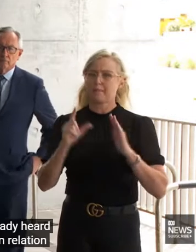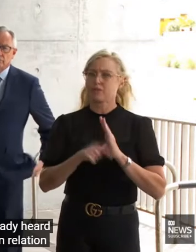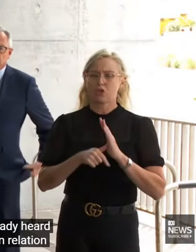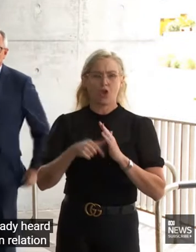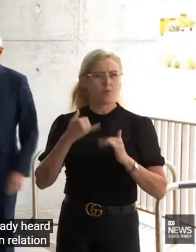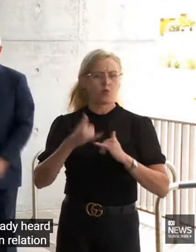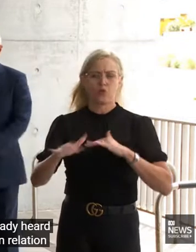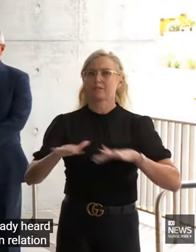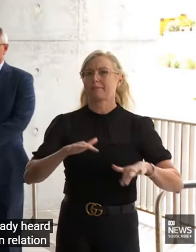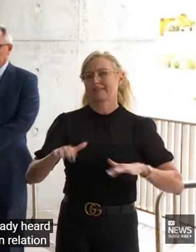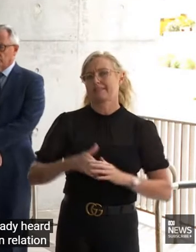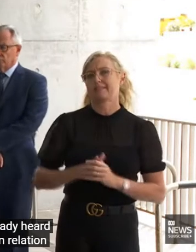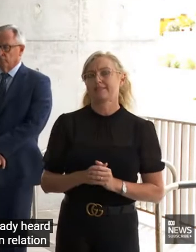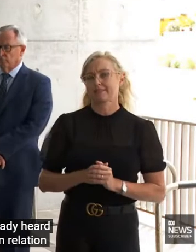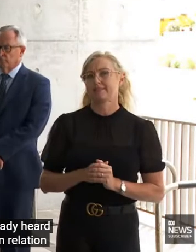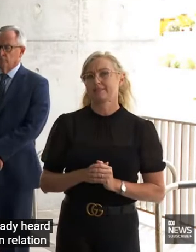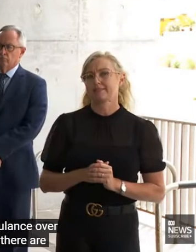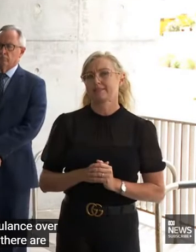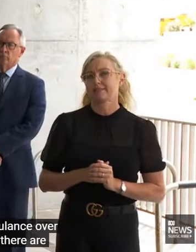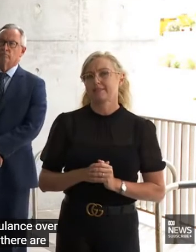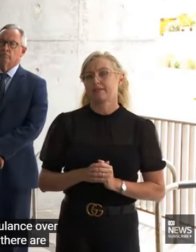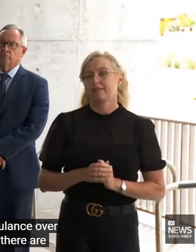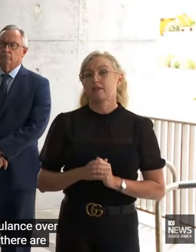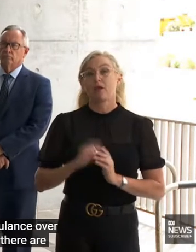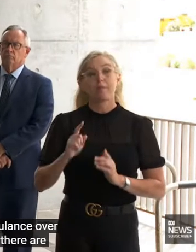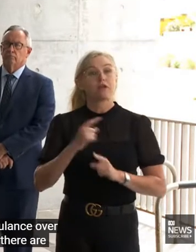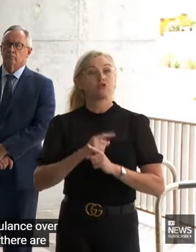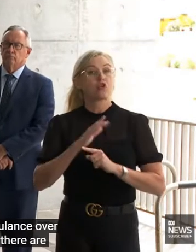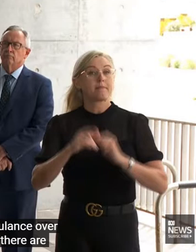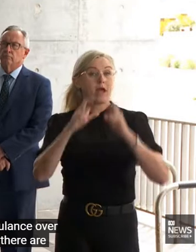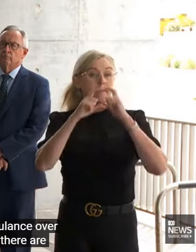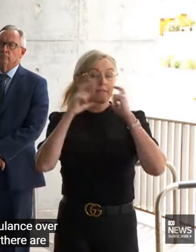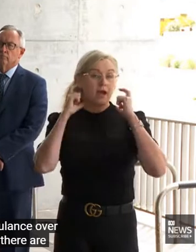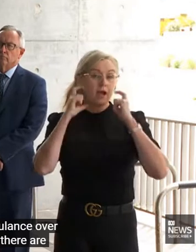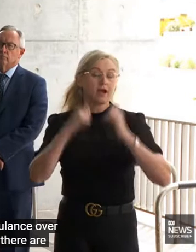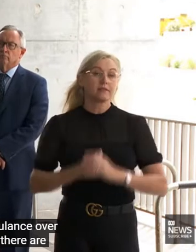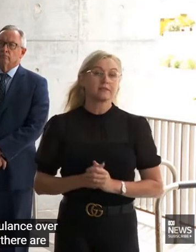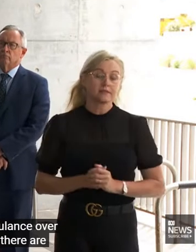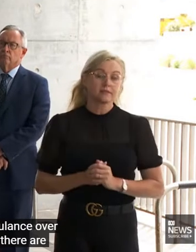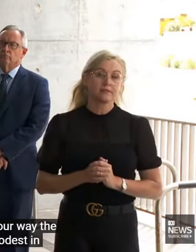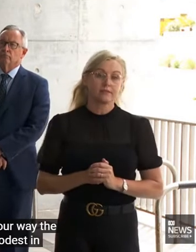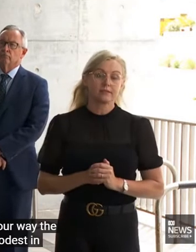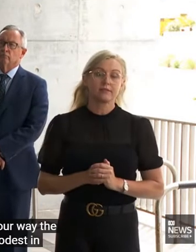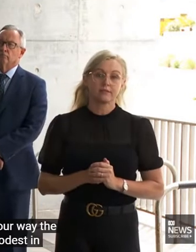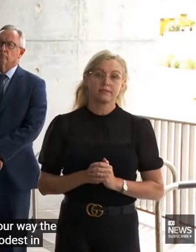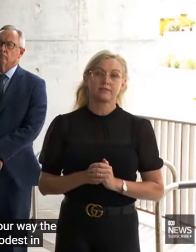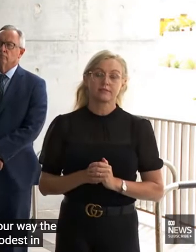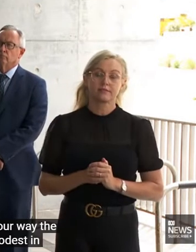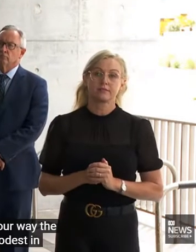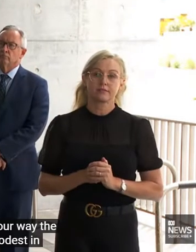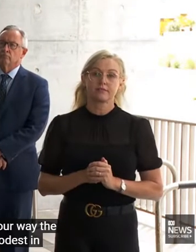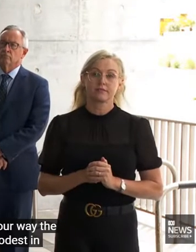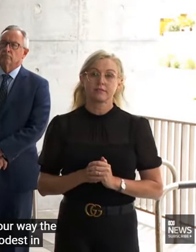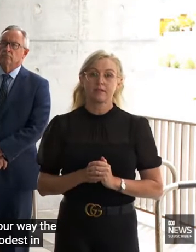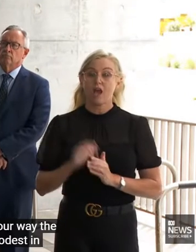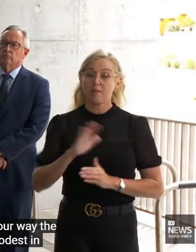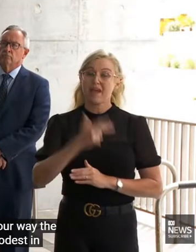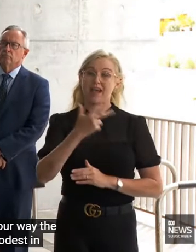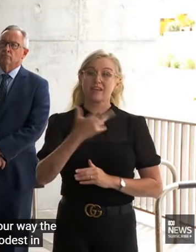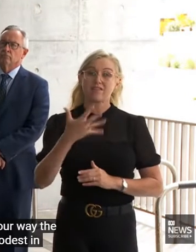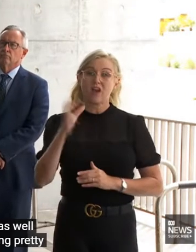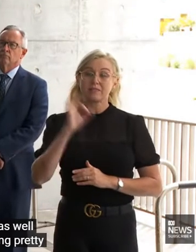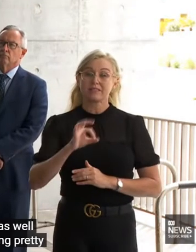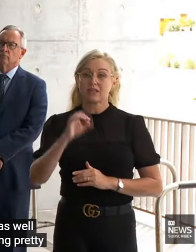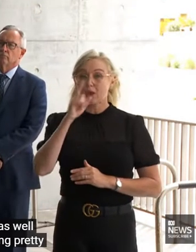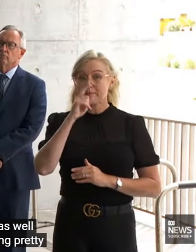way. The changes are quite modest. In relation to masks as well, obviously we're seeing pretty much right across the board, around 85% of